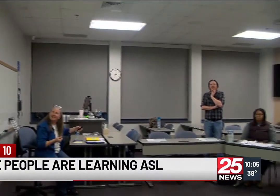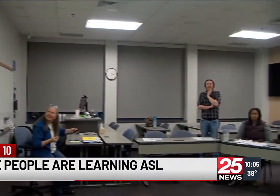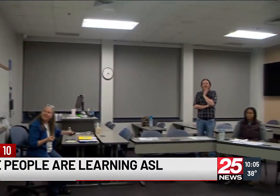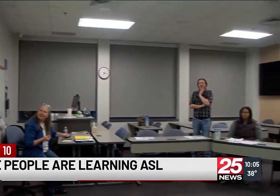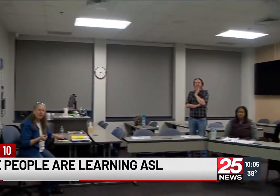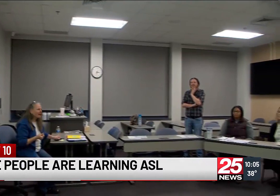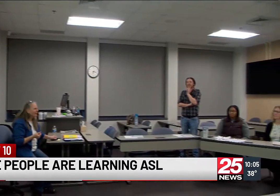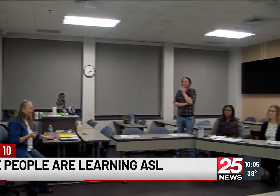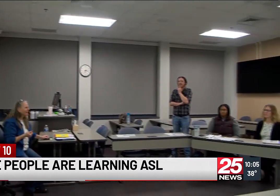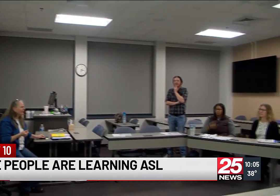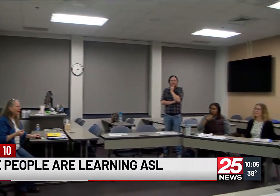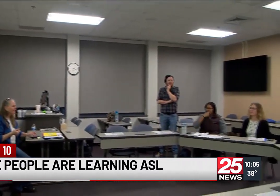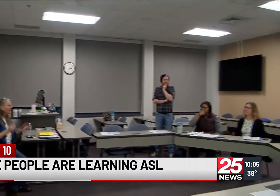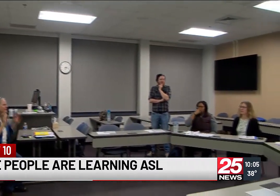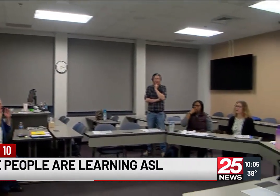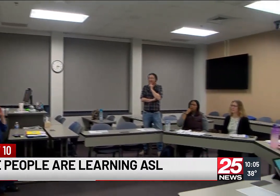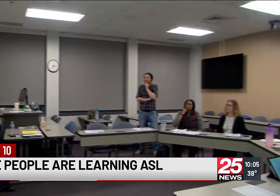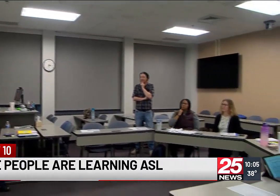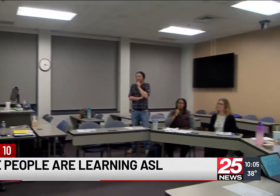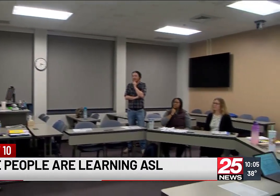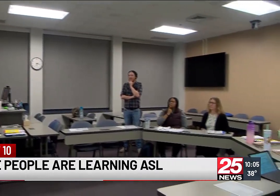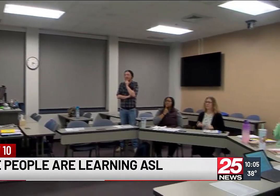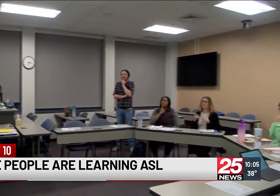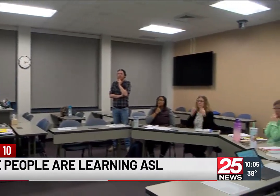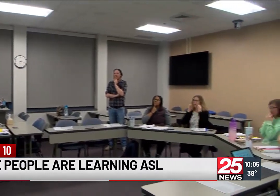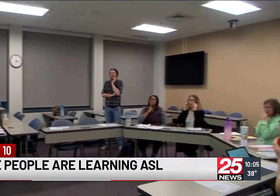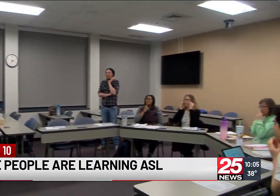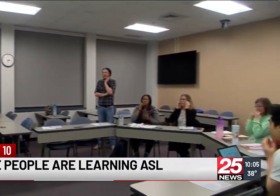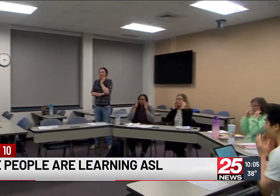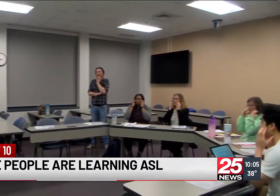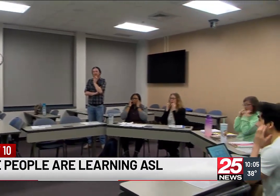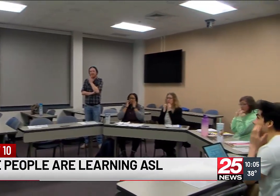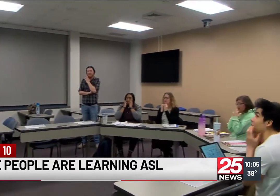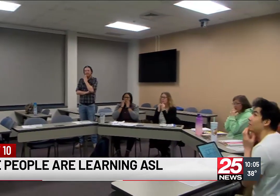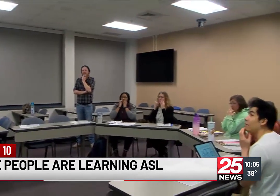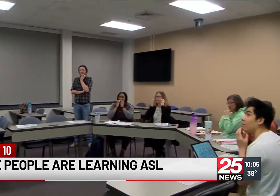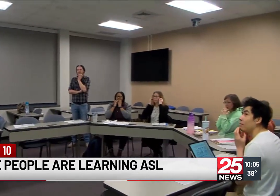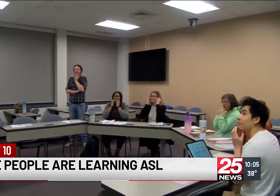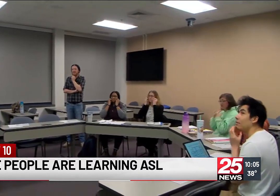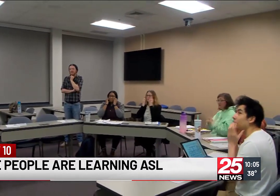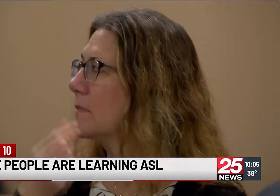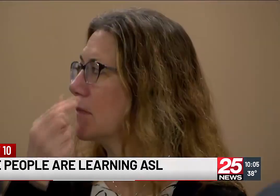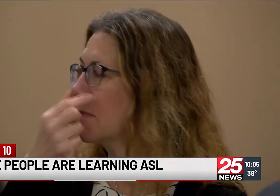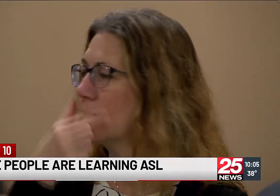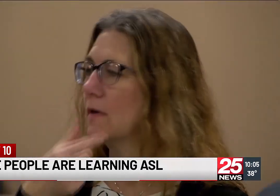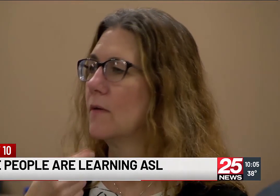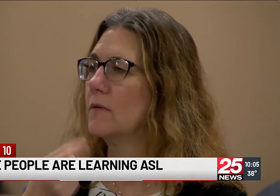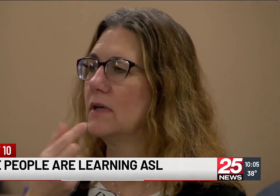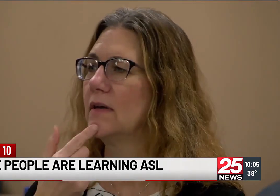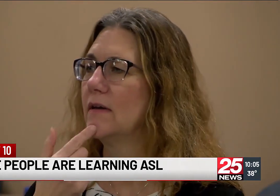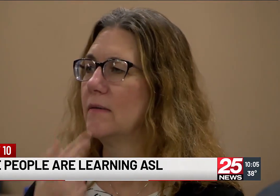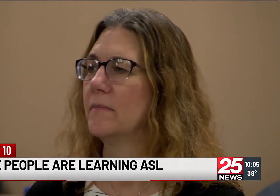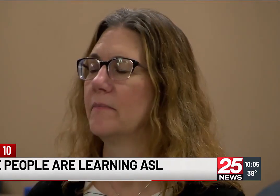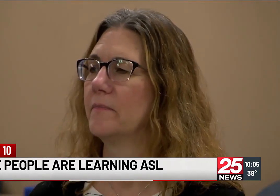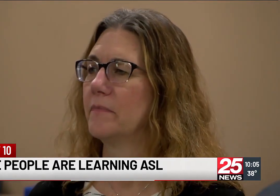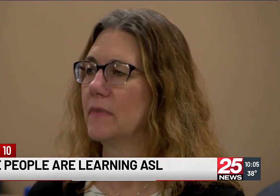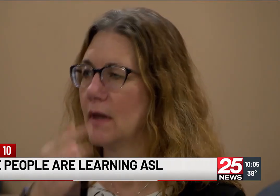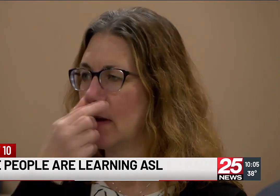communicate with her class every Thursday night at Heartland Community College in Normal. They're teaching students to not only sign,